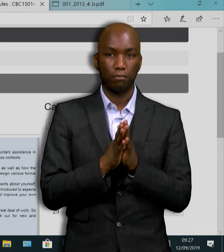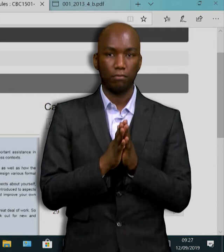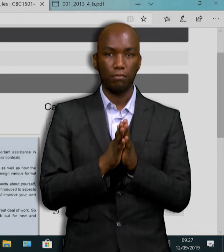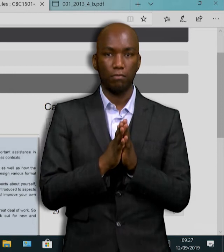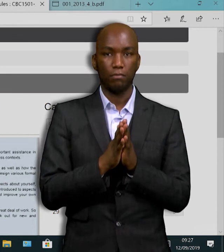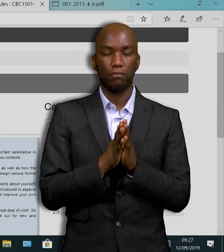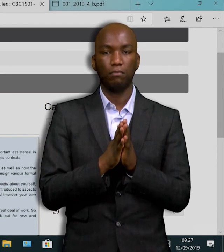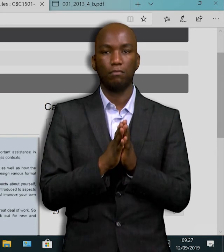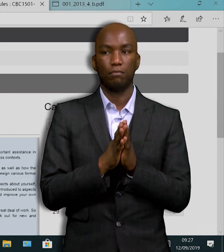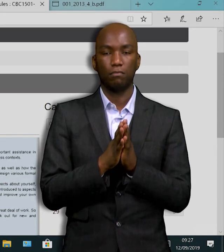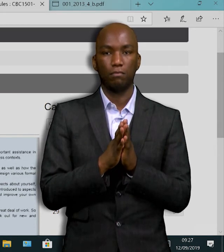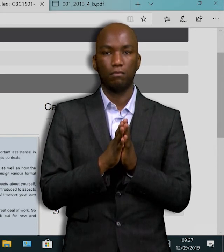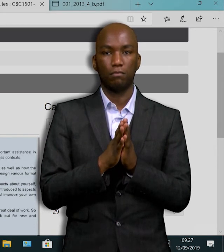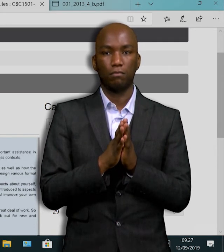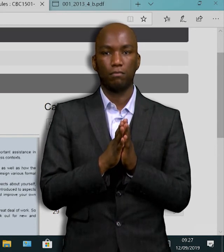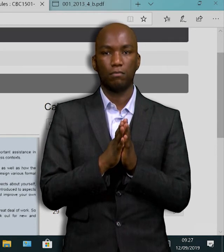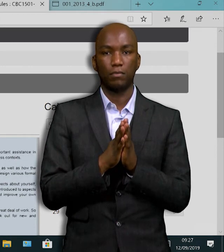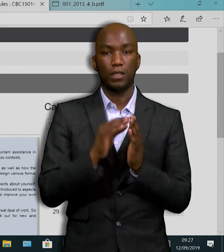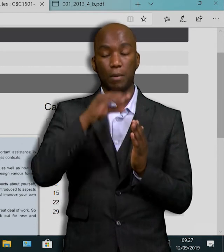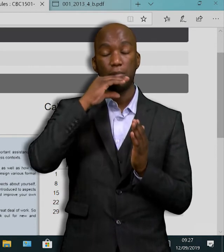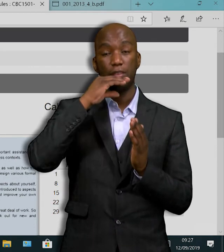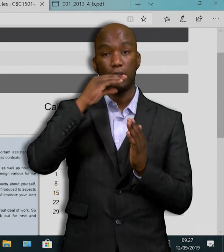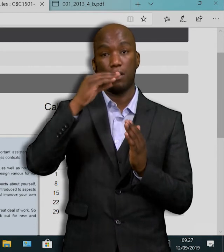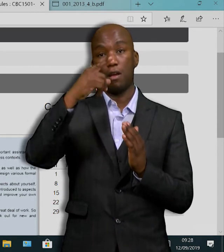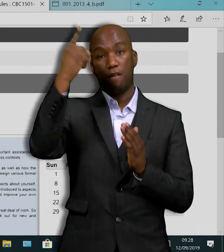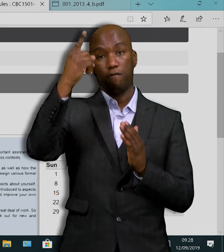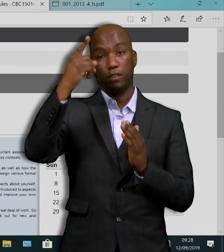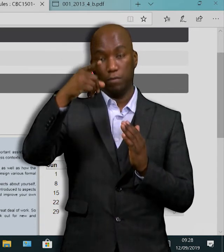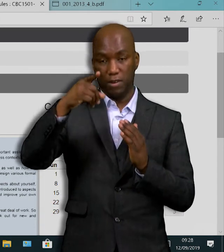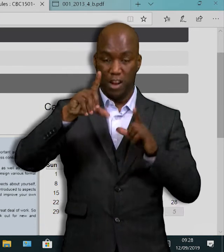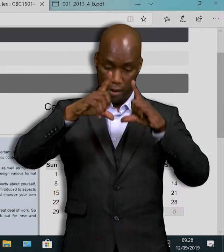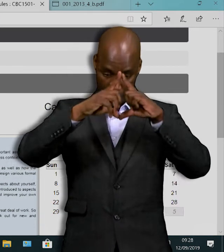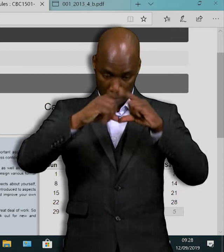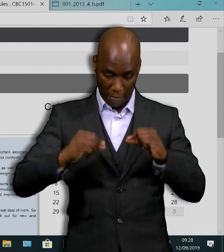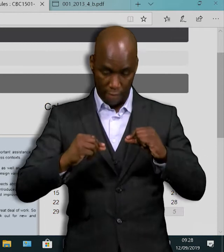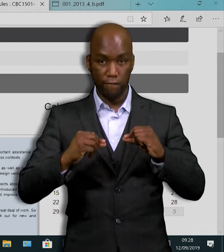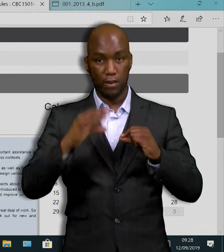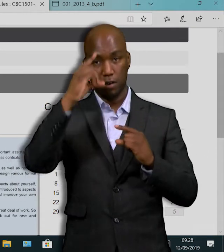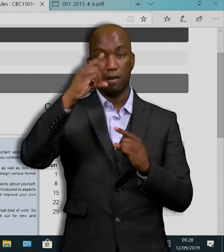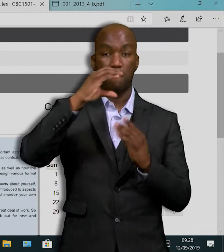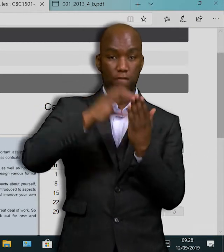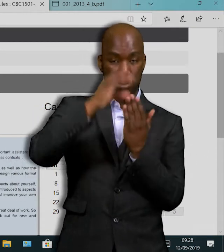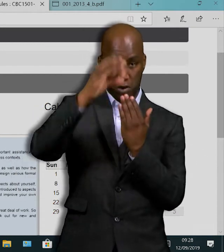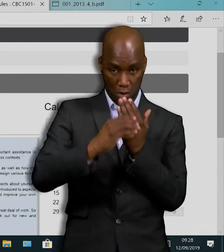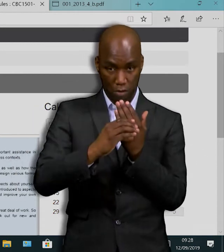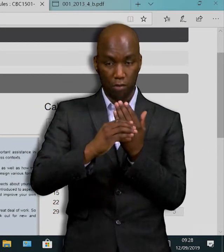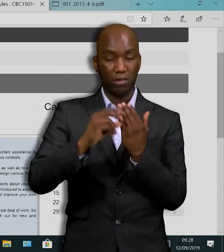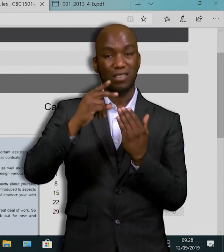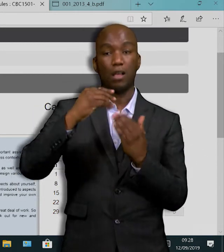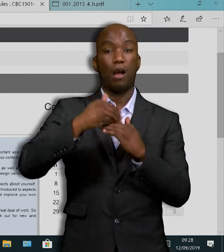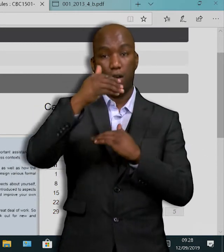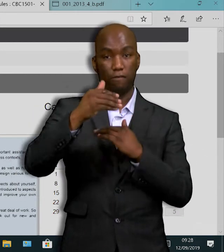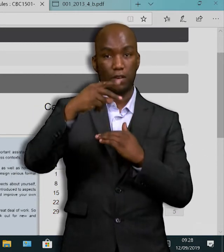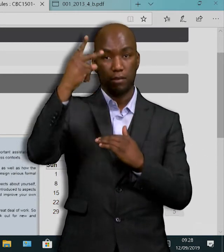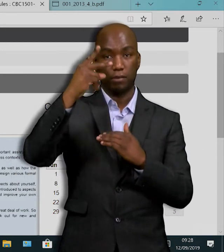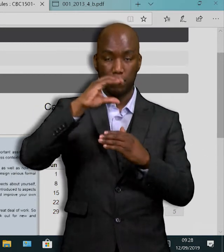Each section builds on the other. Therefore, you need to study all the sections for this